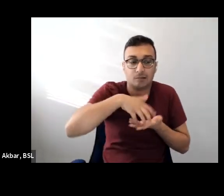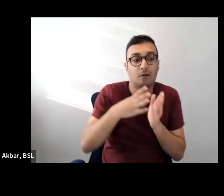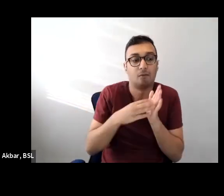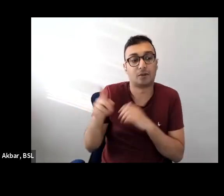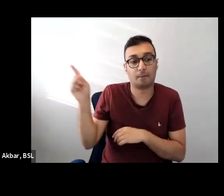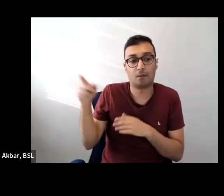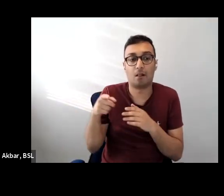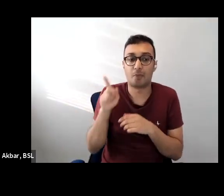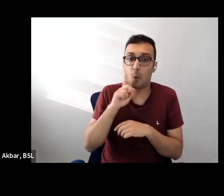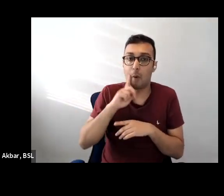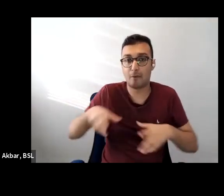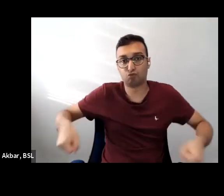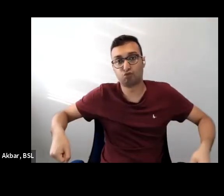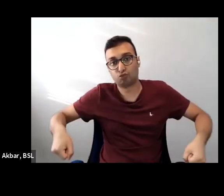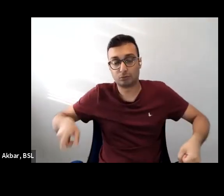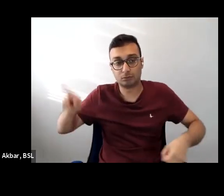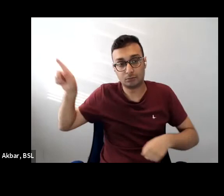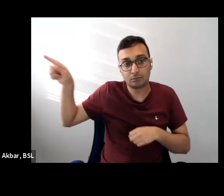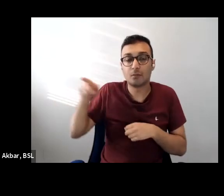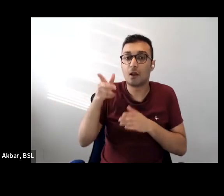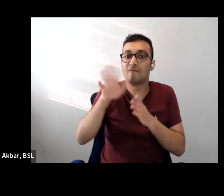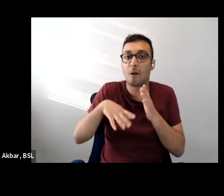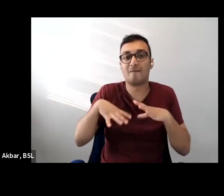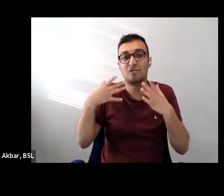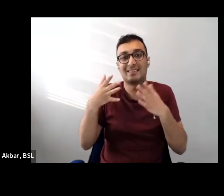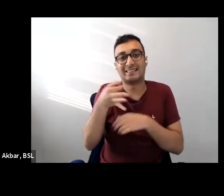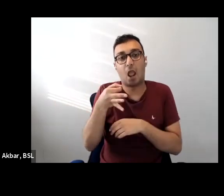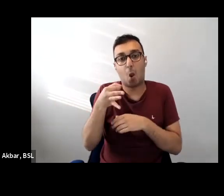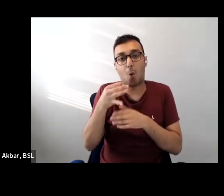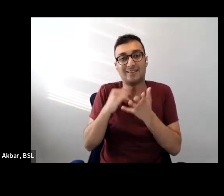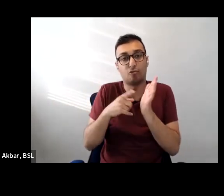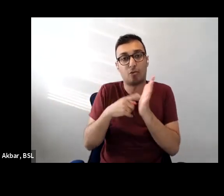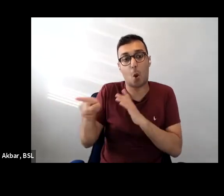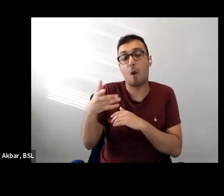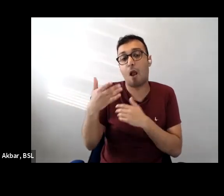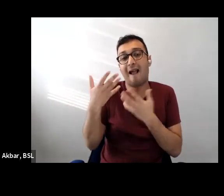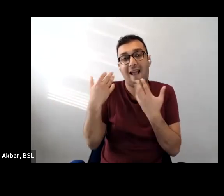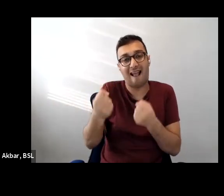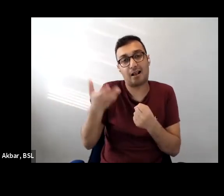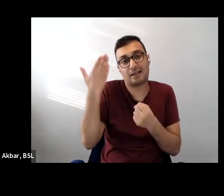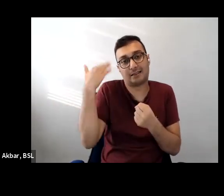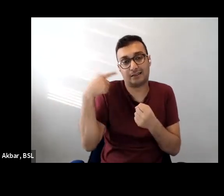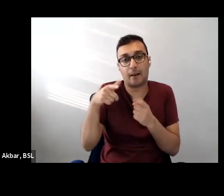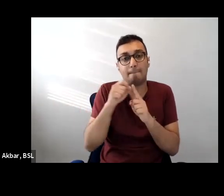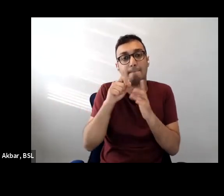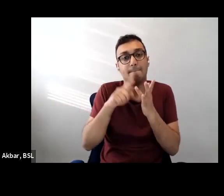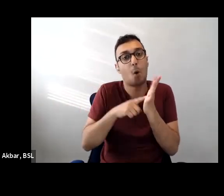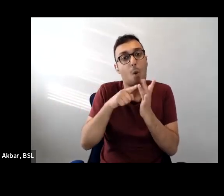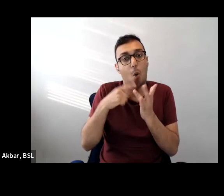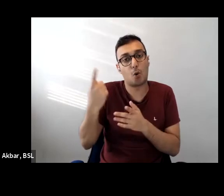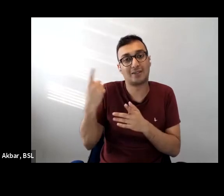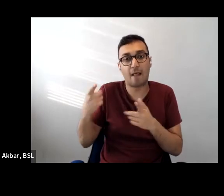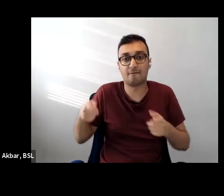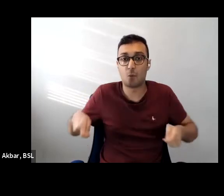Leone, who is one of the leaders of a community of people who've had polio, who are mainly wheelchair users, and almost all of